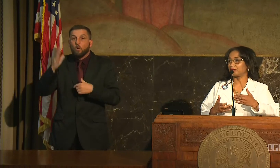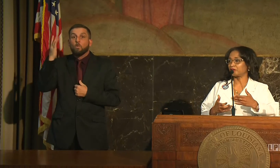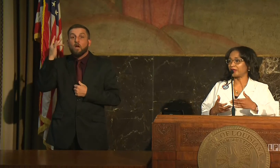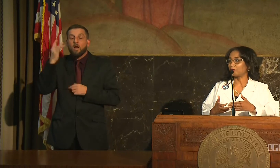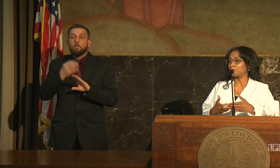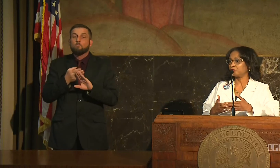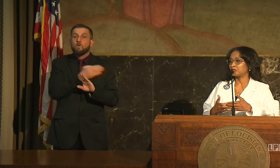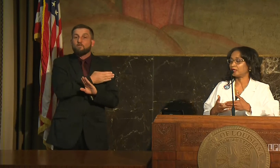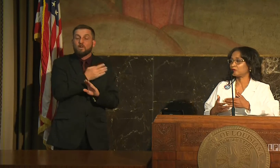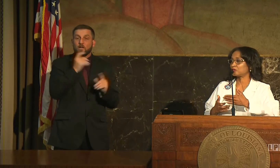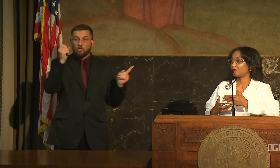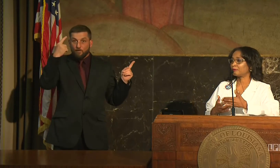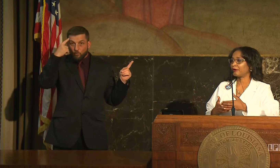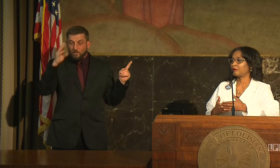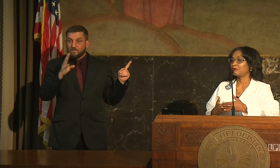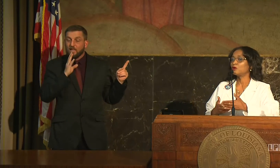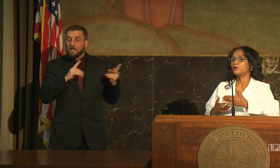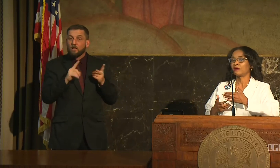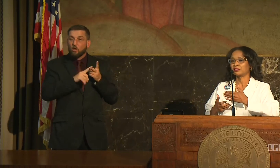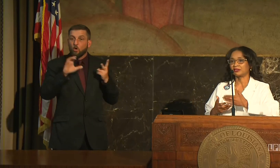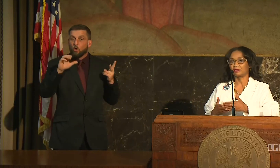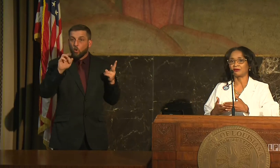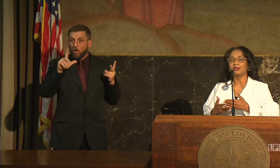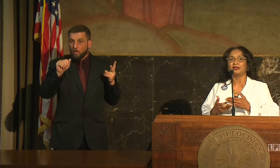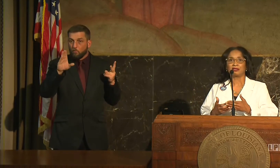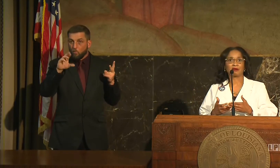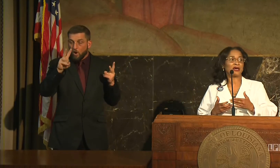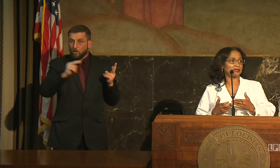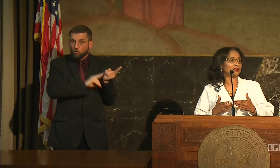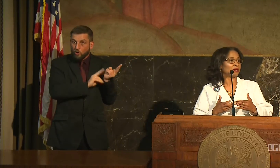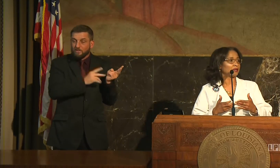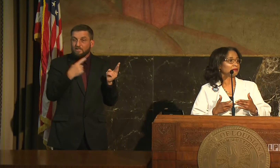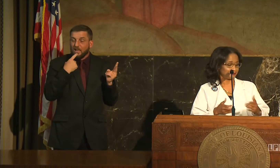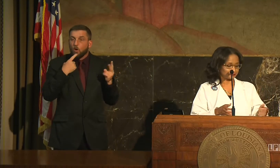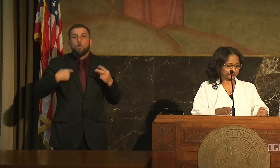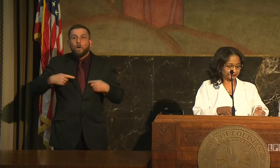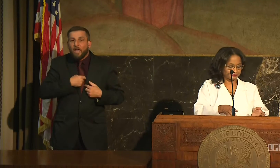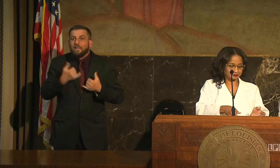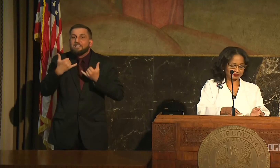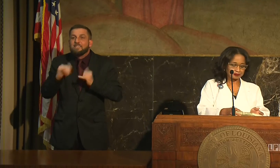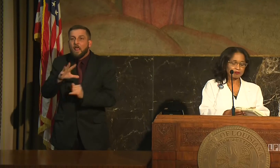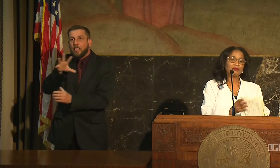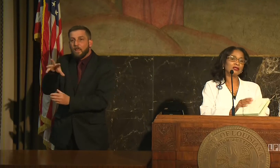both by Governor Edwards and Nurse Carla Brown, we are still in a pandemic.